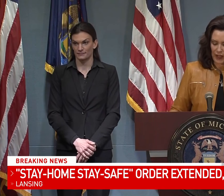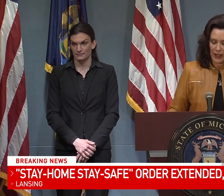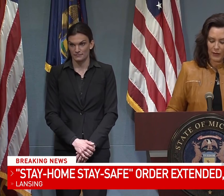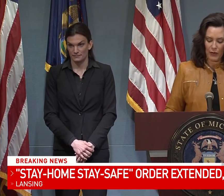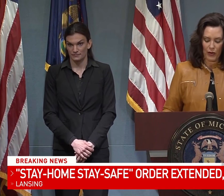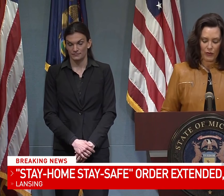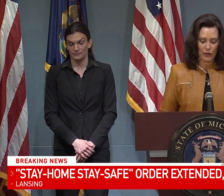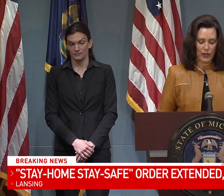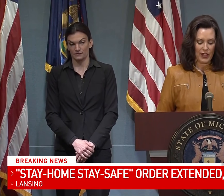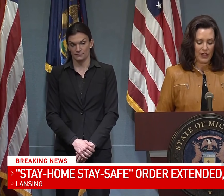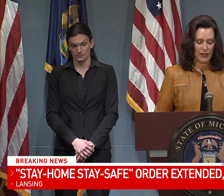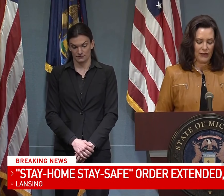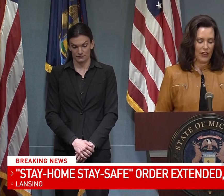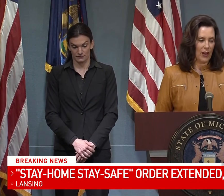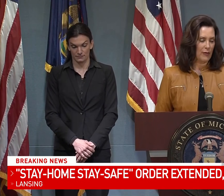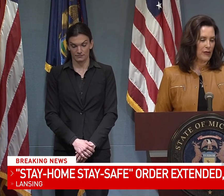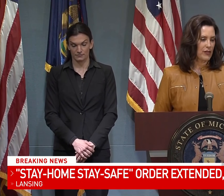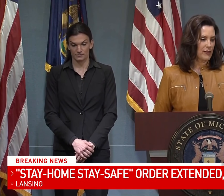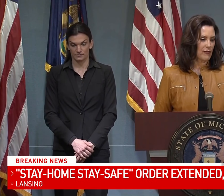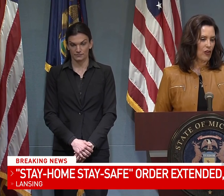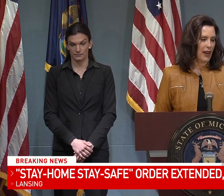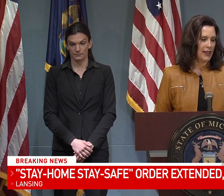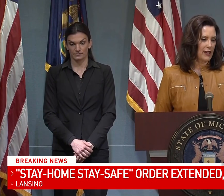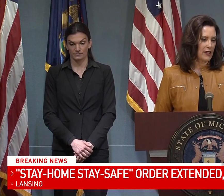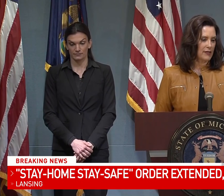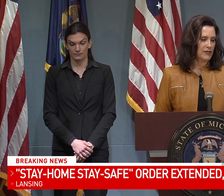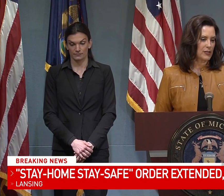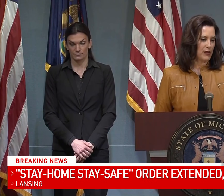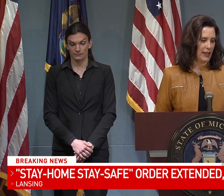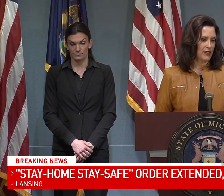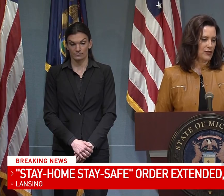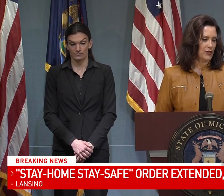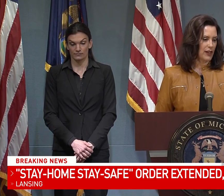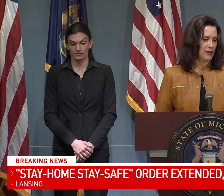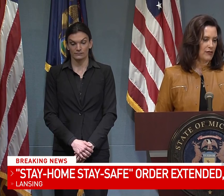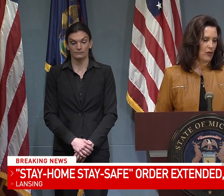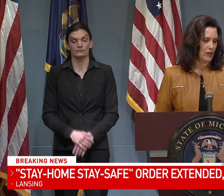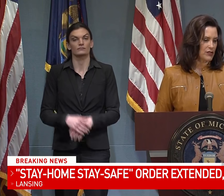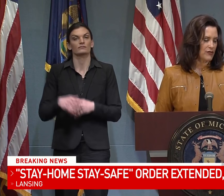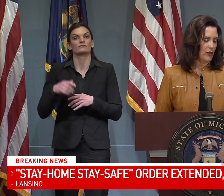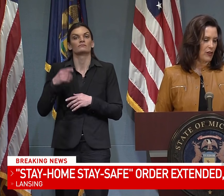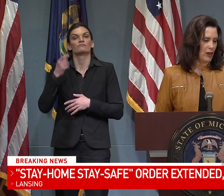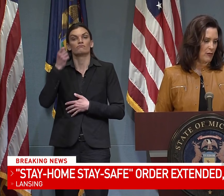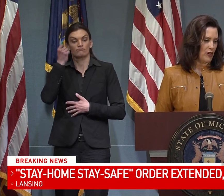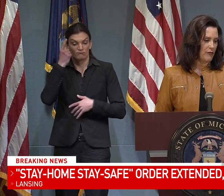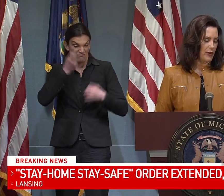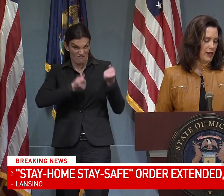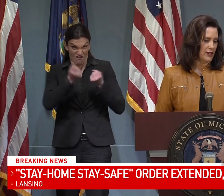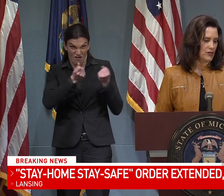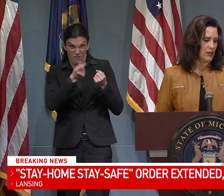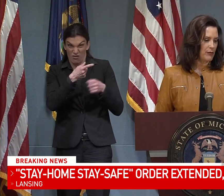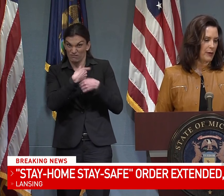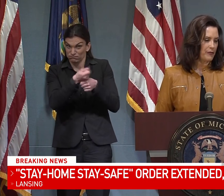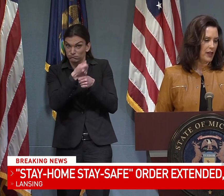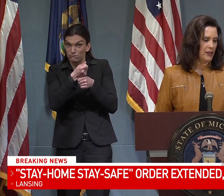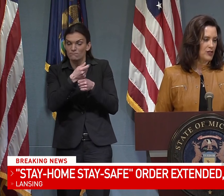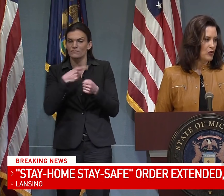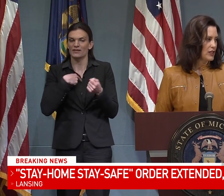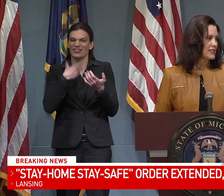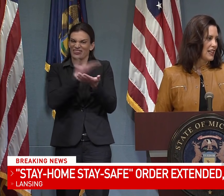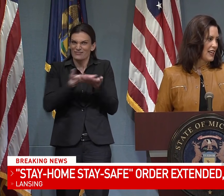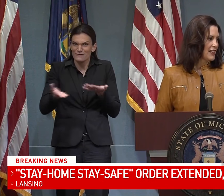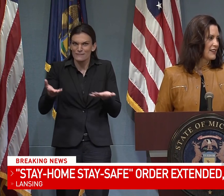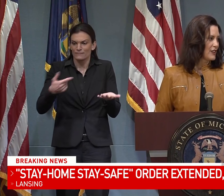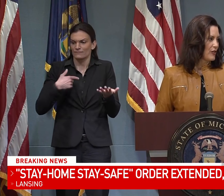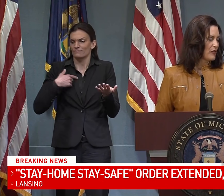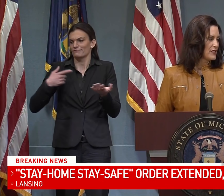So, when we think of the variety of suppliers, right, of course, for the automotive industry, but tool